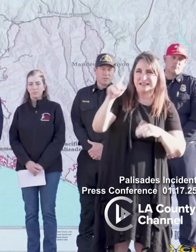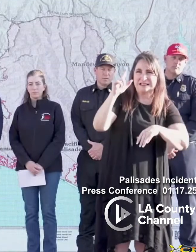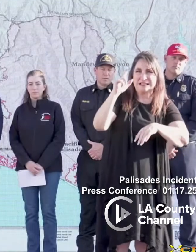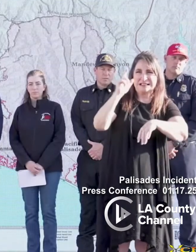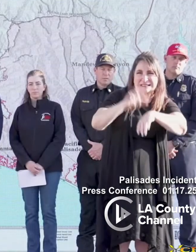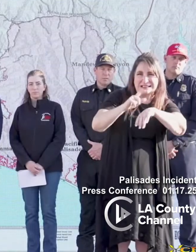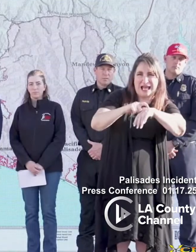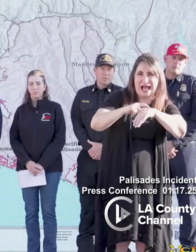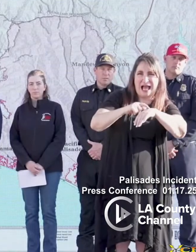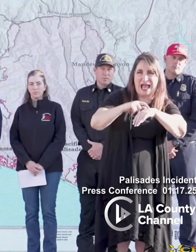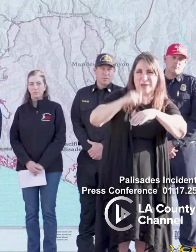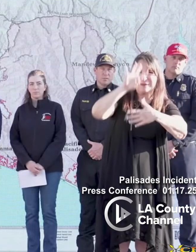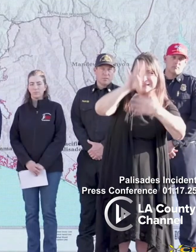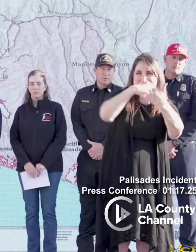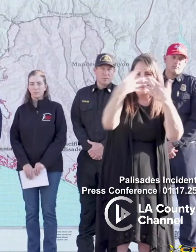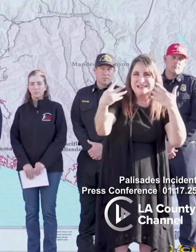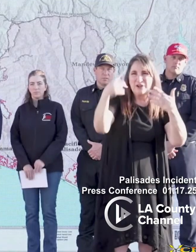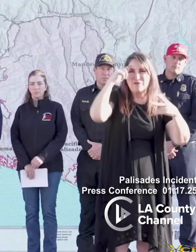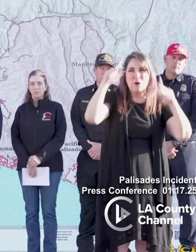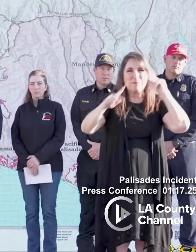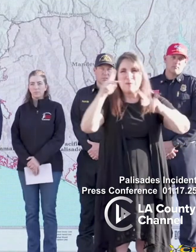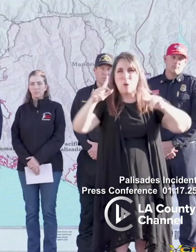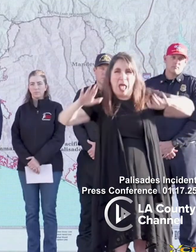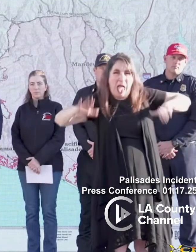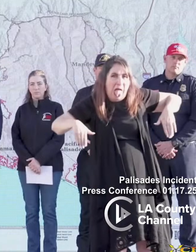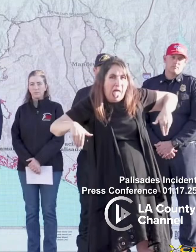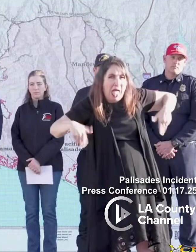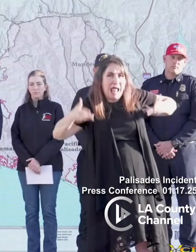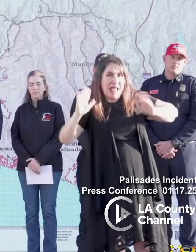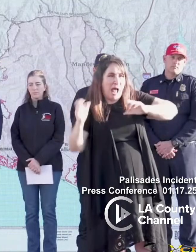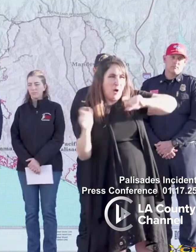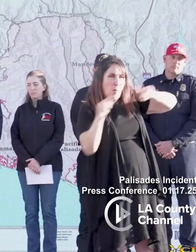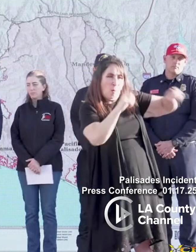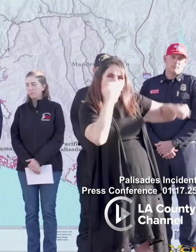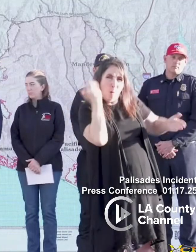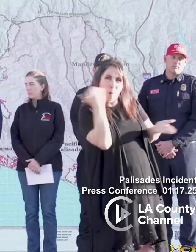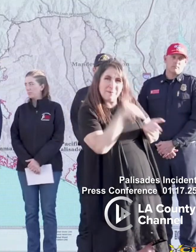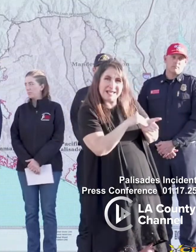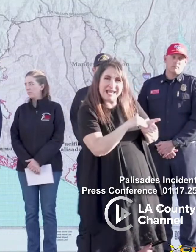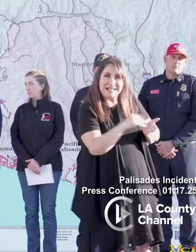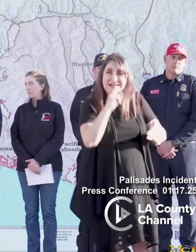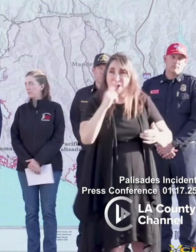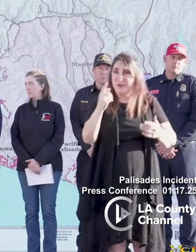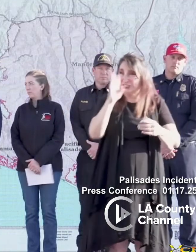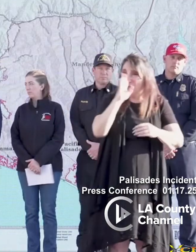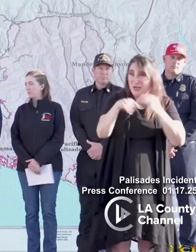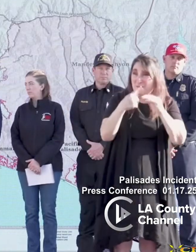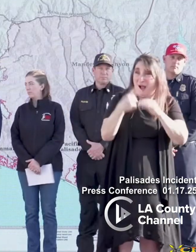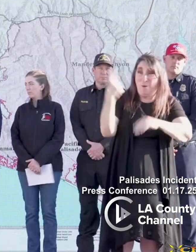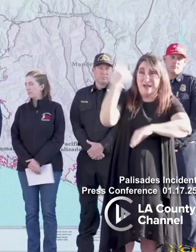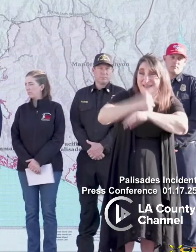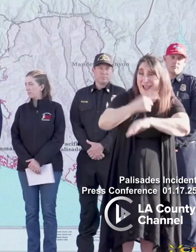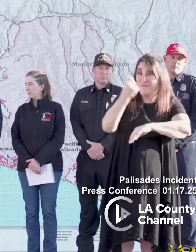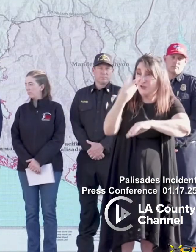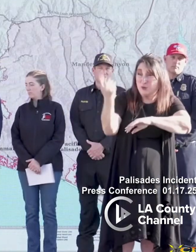for the people who are not being allowed to repopulate, whether it's going to be either days or weeks for them?